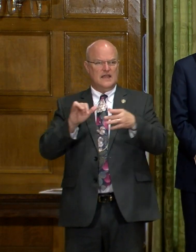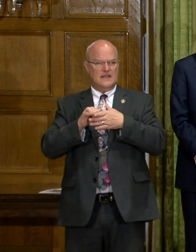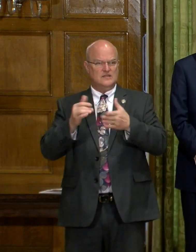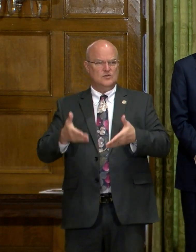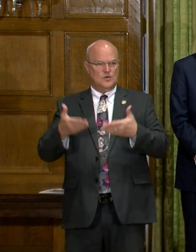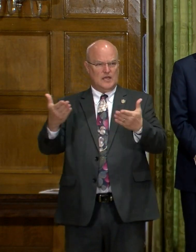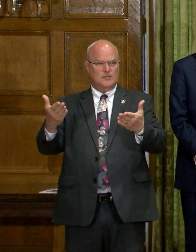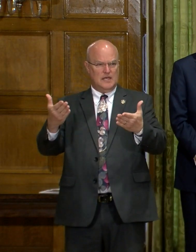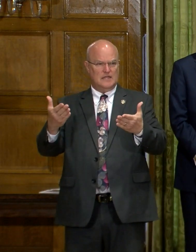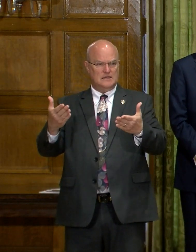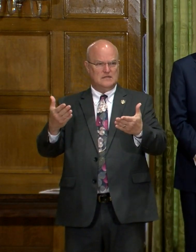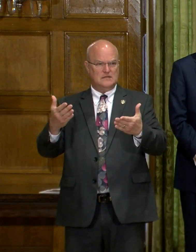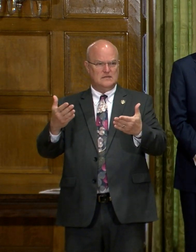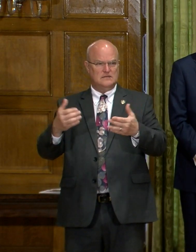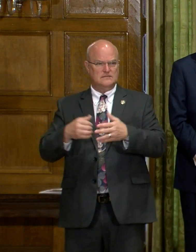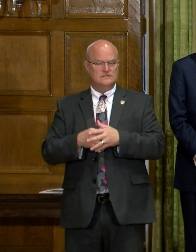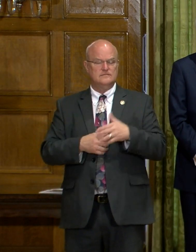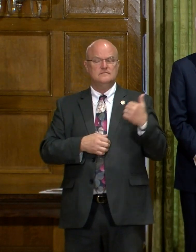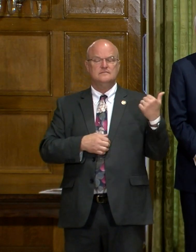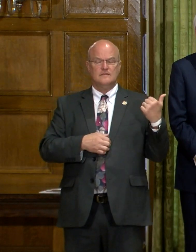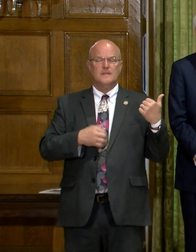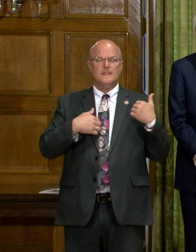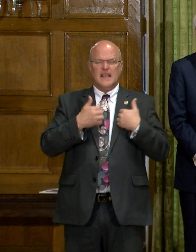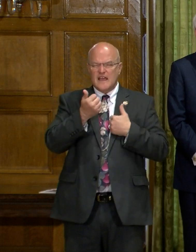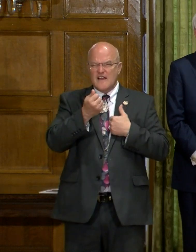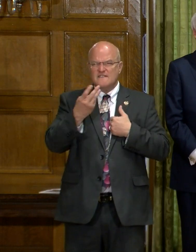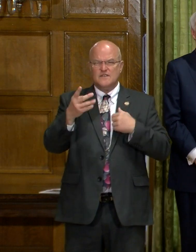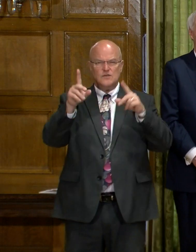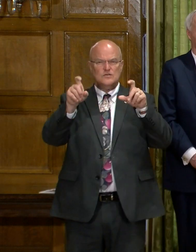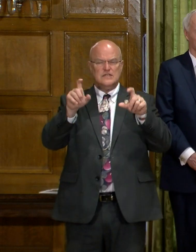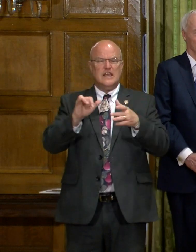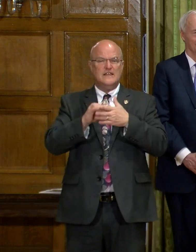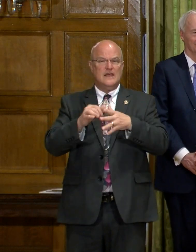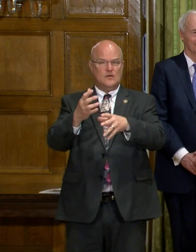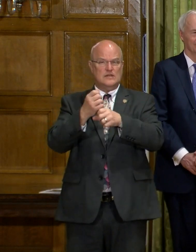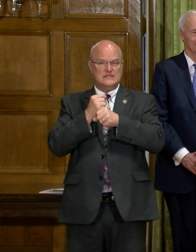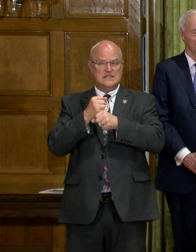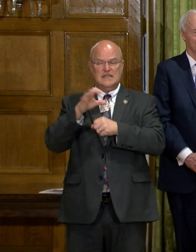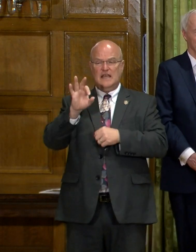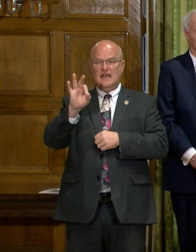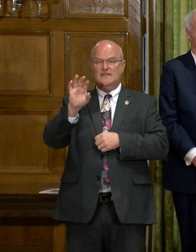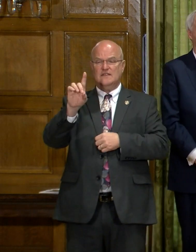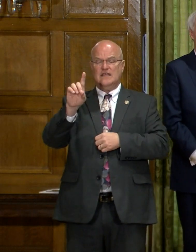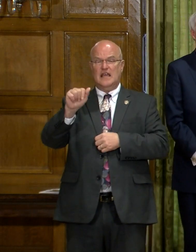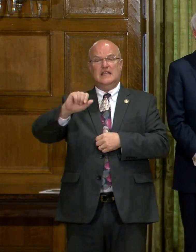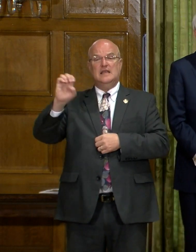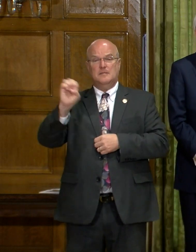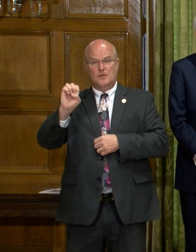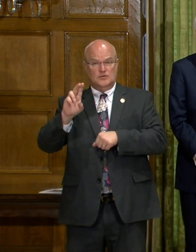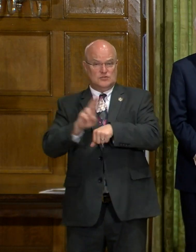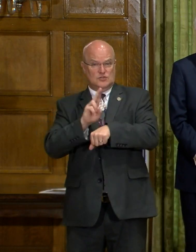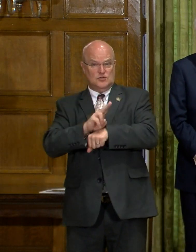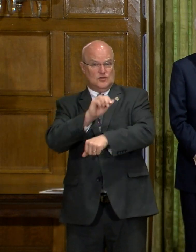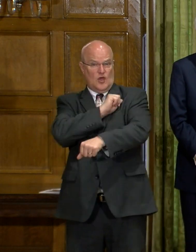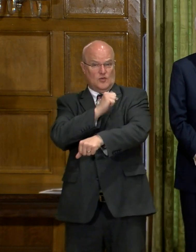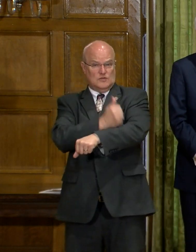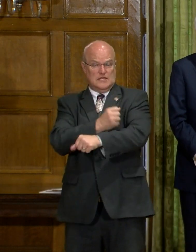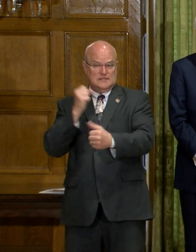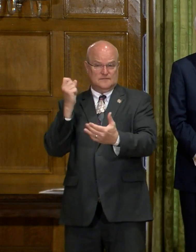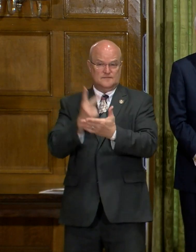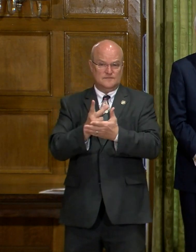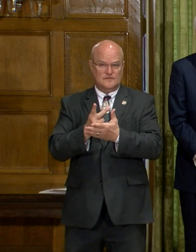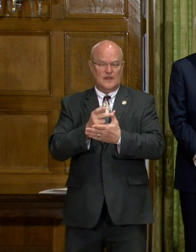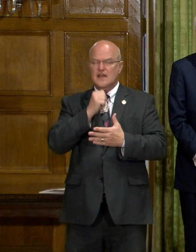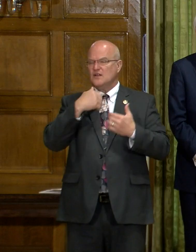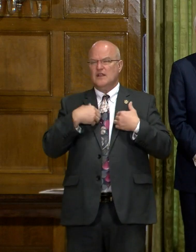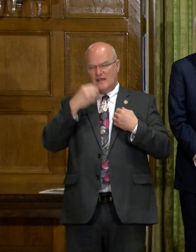you would recommend, or? There are a handful of tests that have received FDA's emergency use authorization, and I